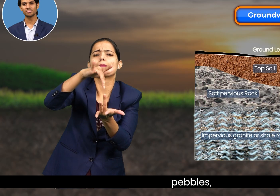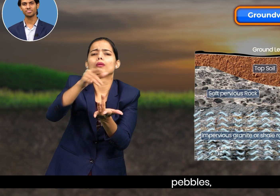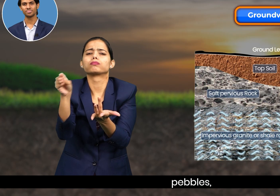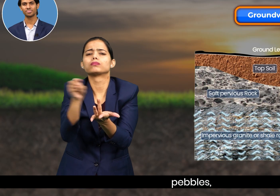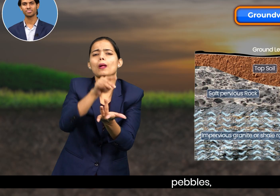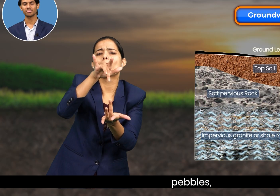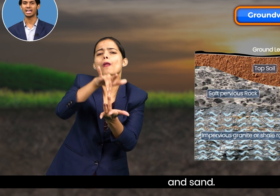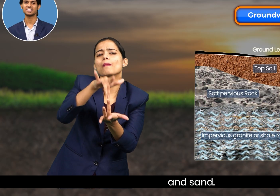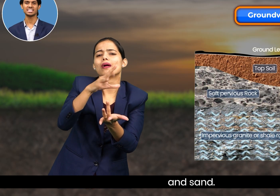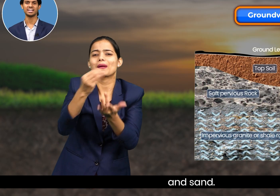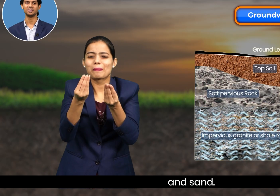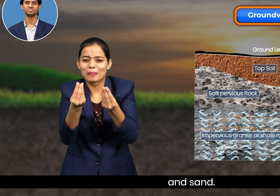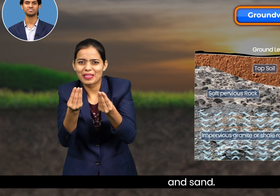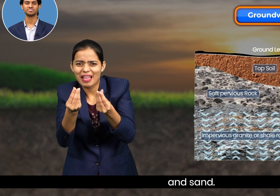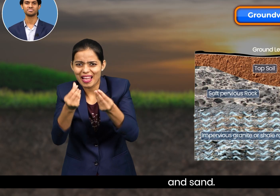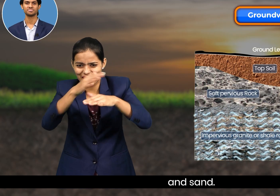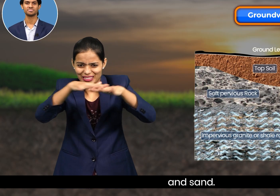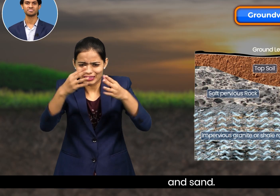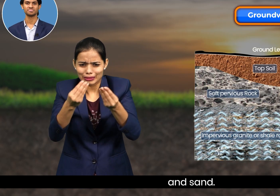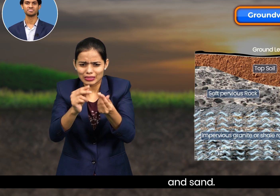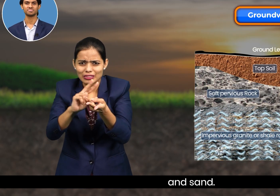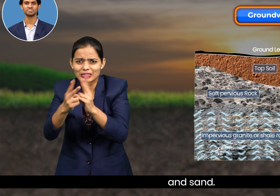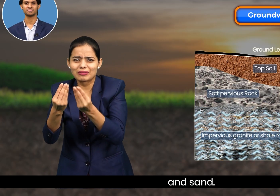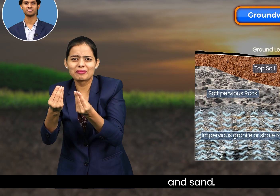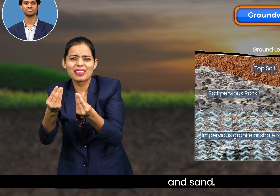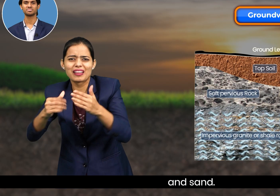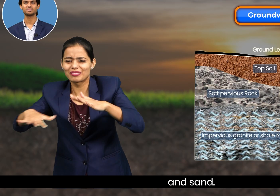pebbles, and sand.